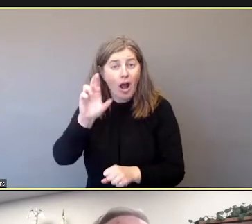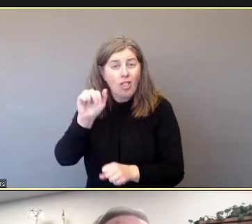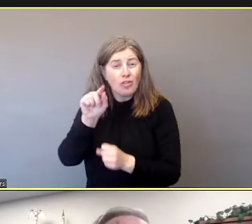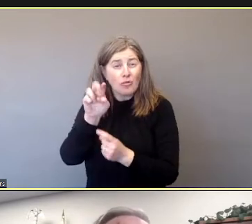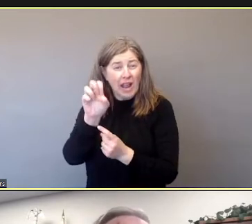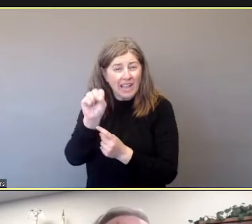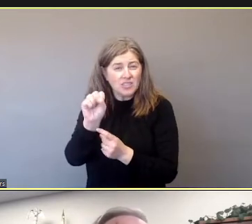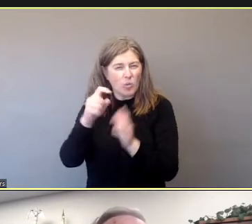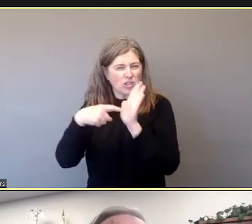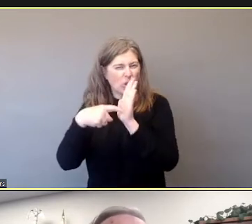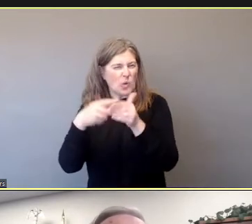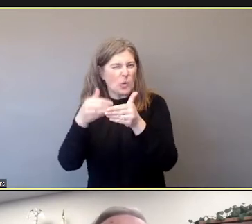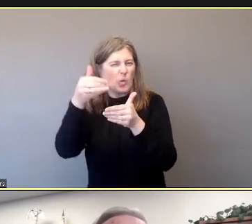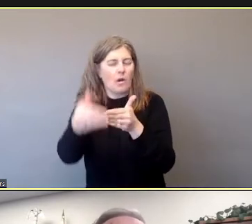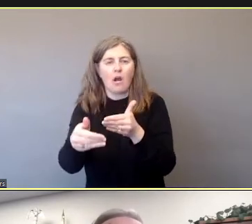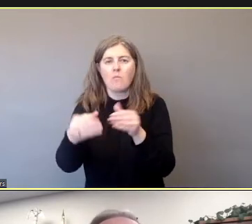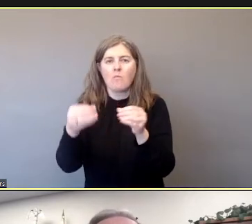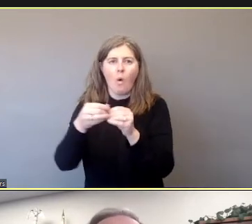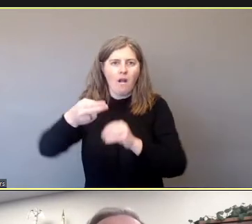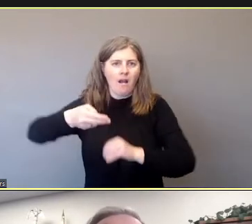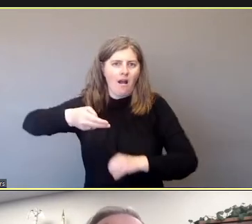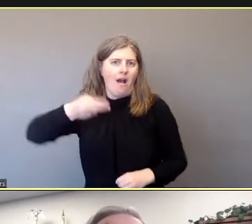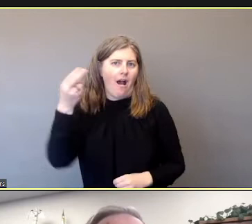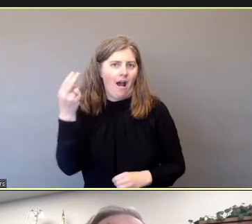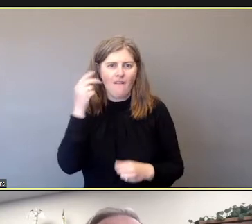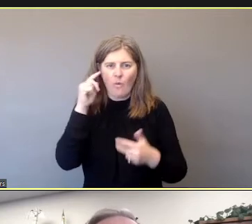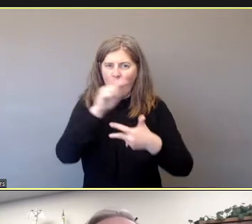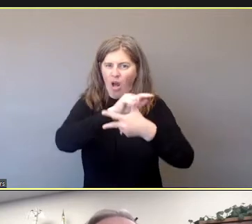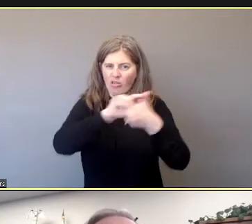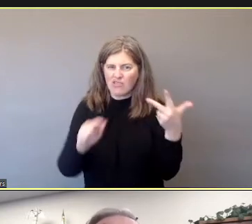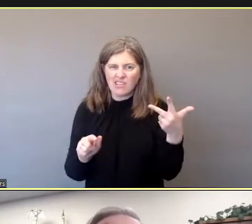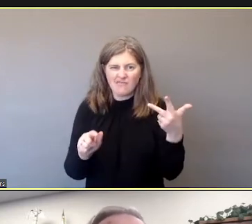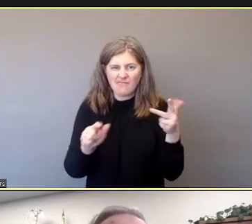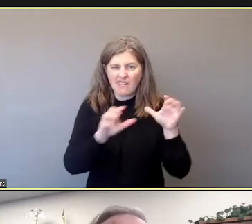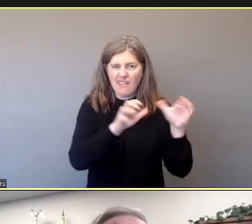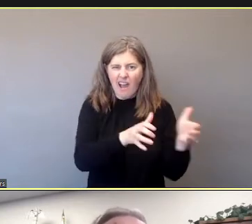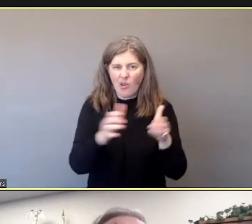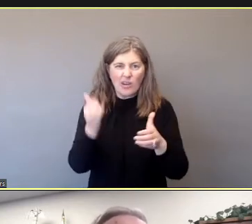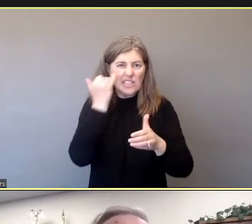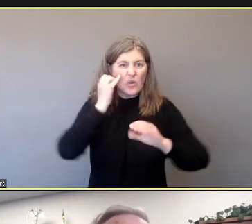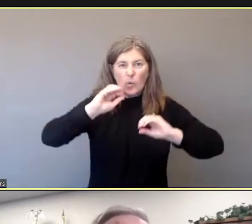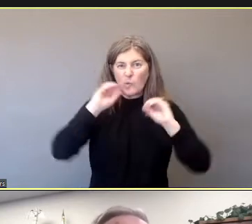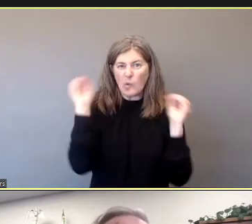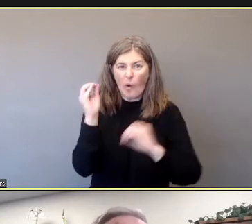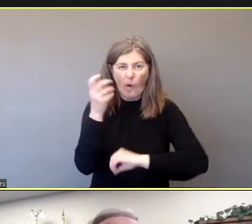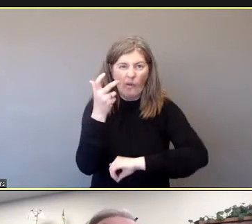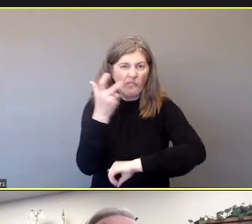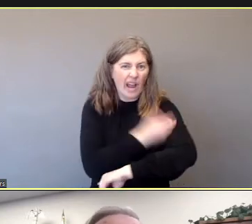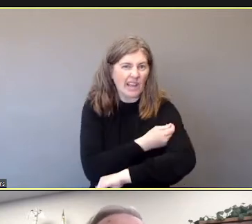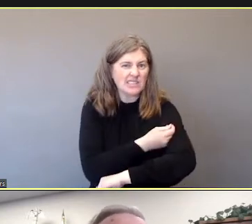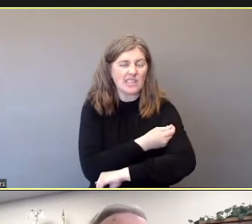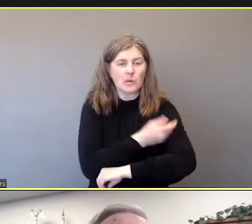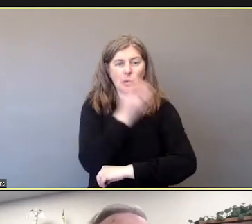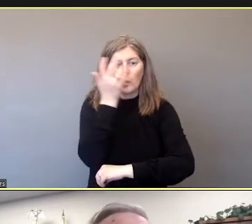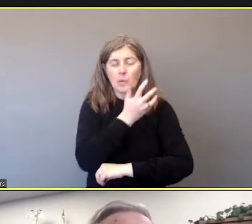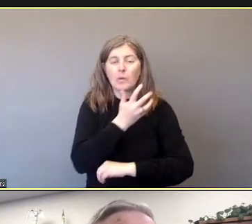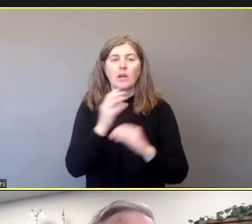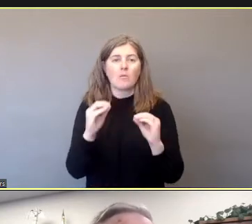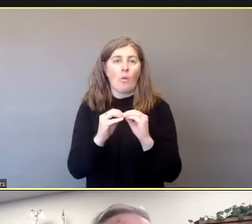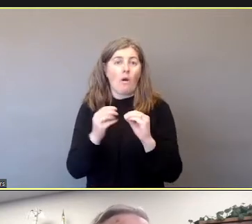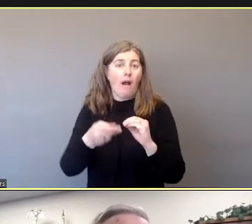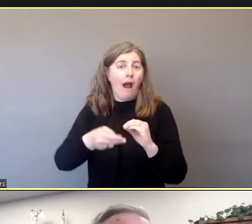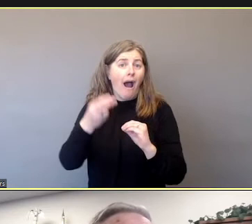show you in a minute, are way, way higher for all 3 of these things if you're unvaccinated than vaccinated, and higher if you're